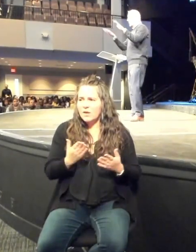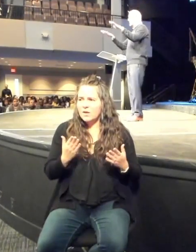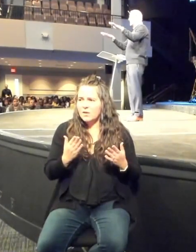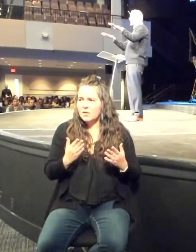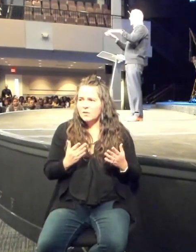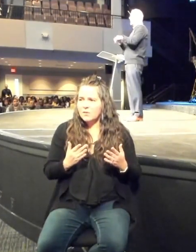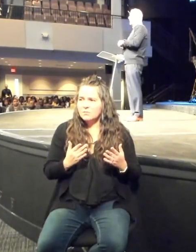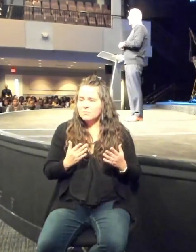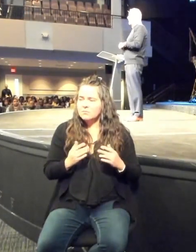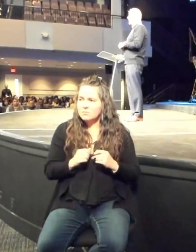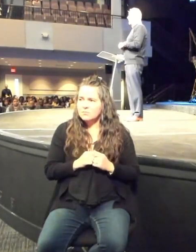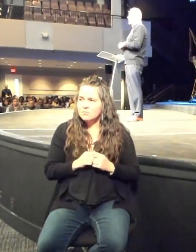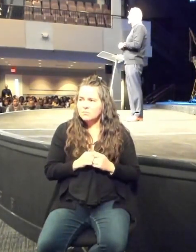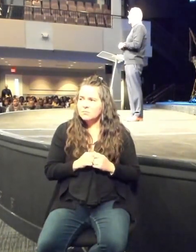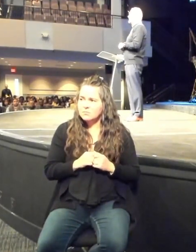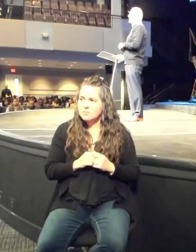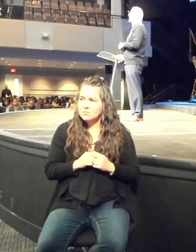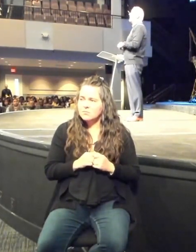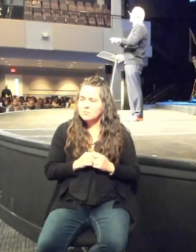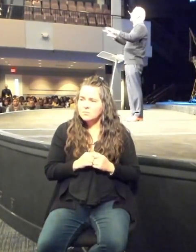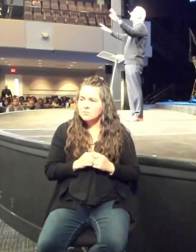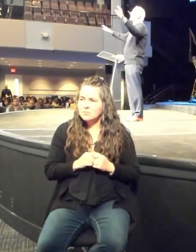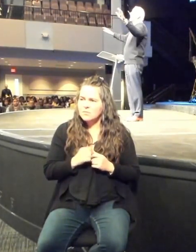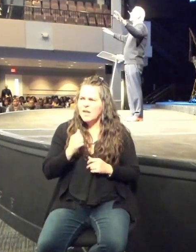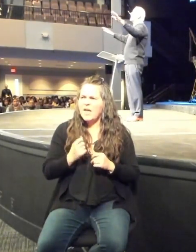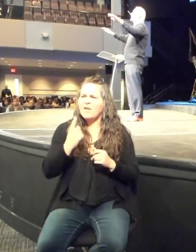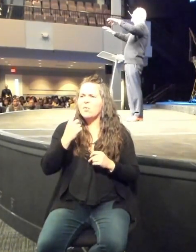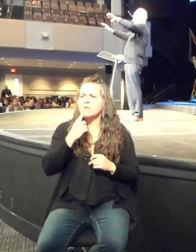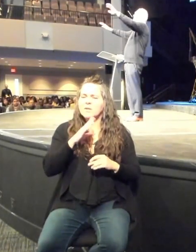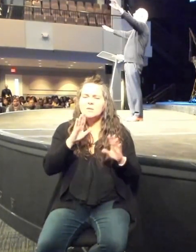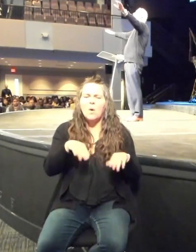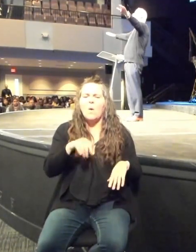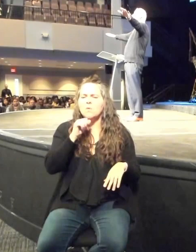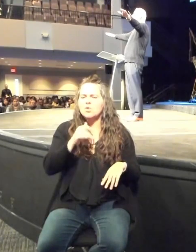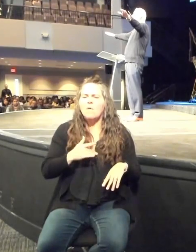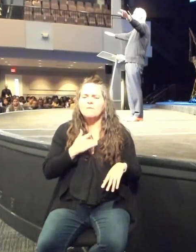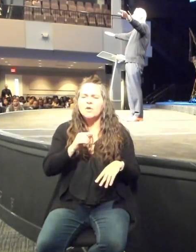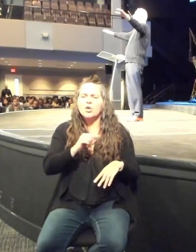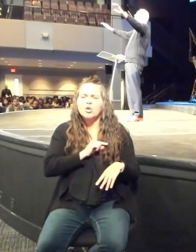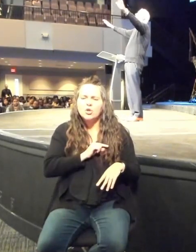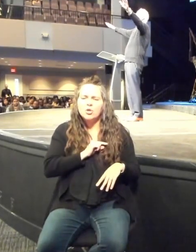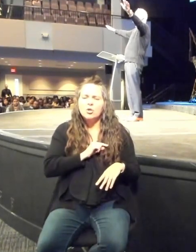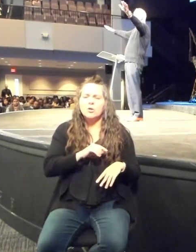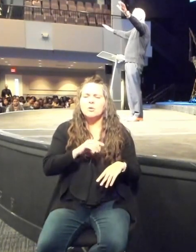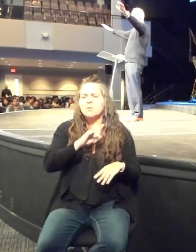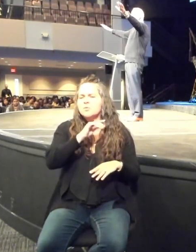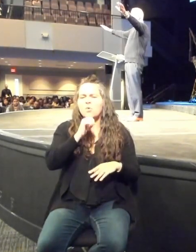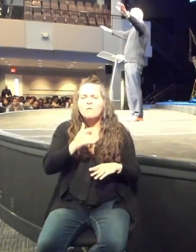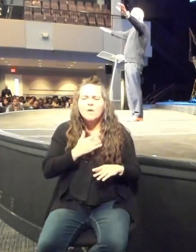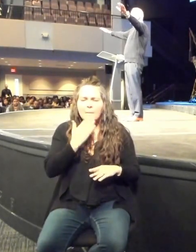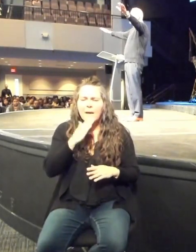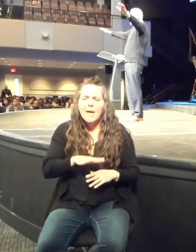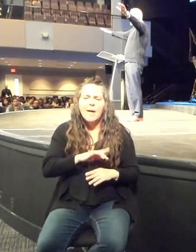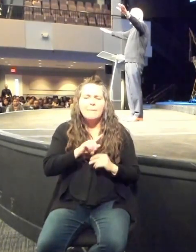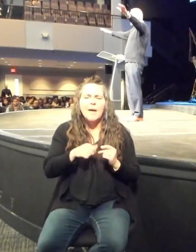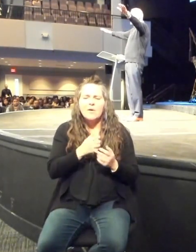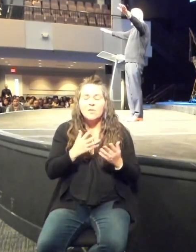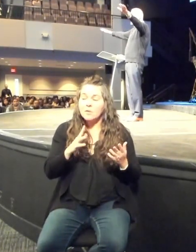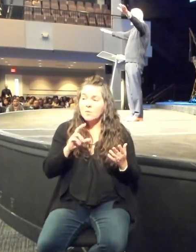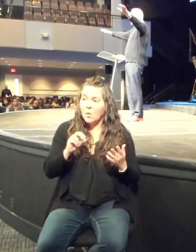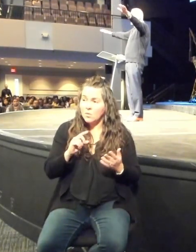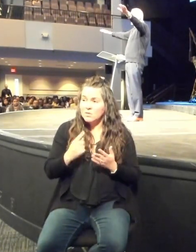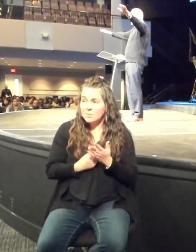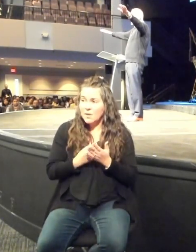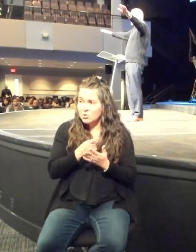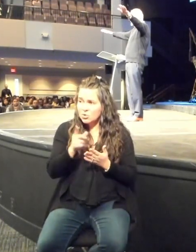Let me let that sit there for a moment. Because our world says, oh, don't ever feel guilty. Don't ever feel guilty about anything. You should never feel guilty. No, there are times you should feel